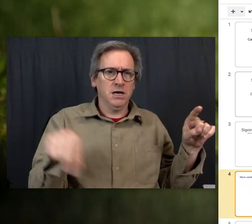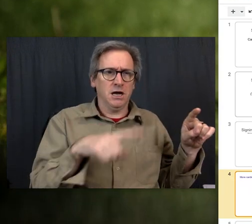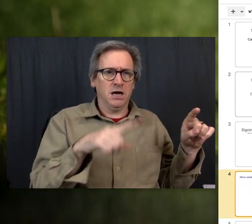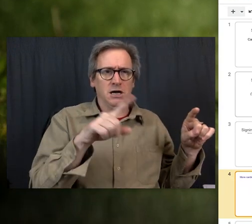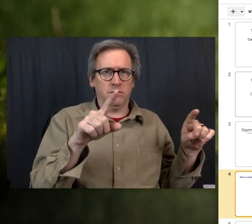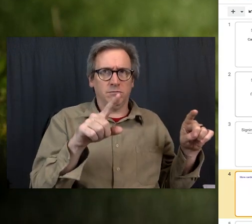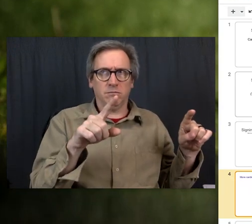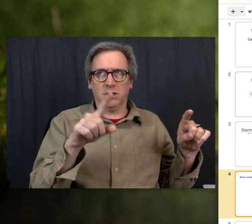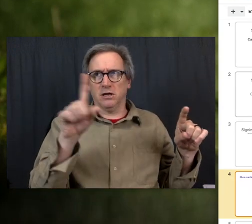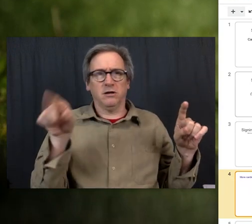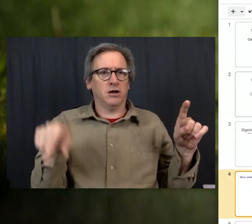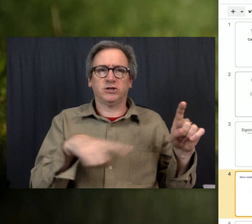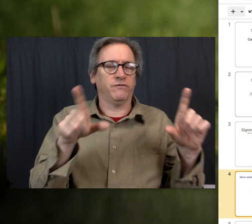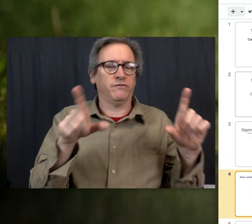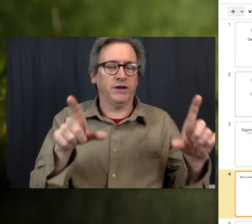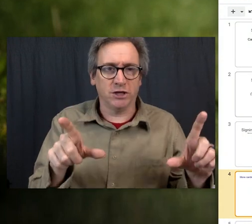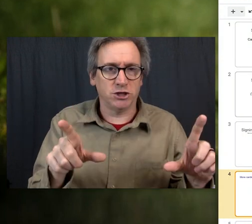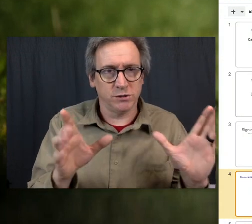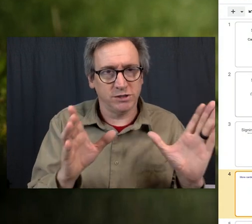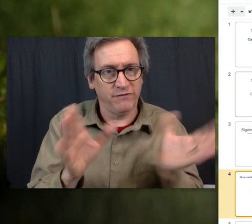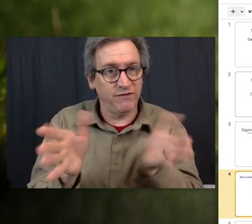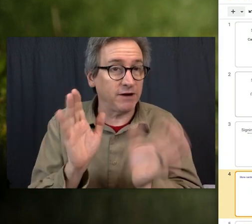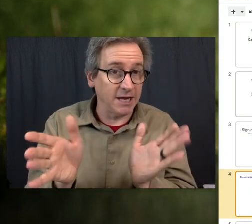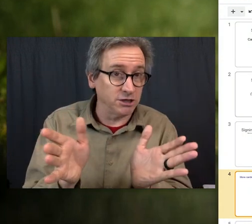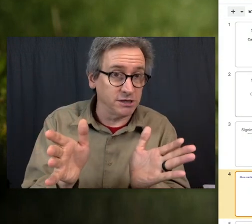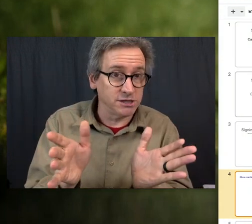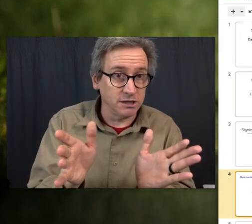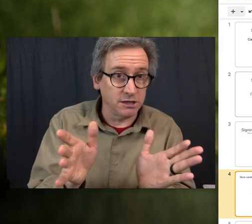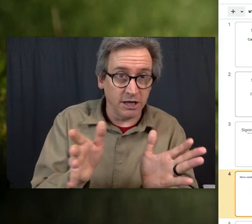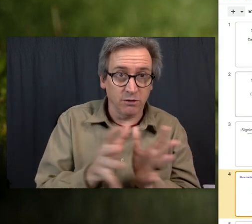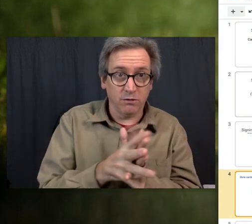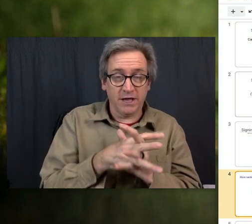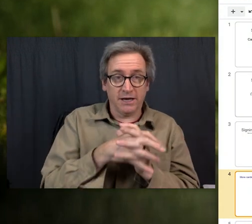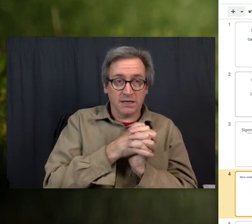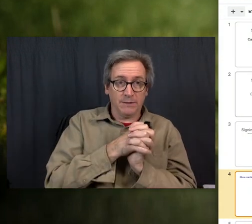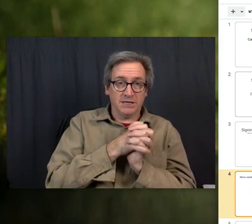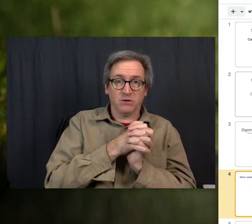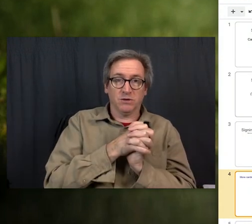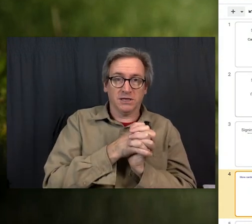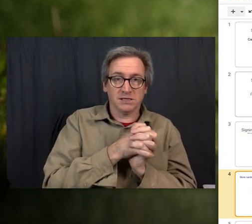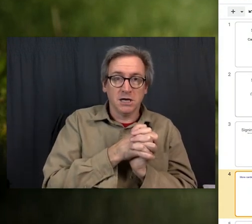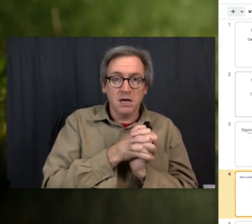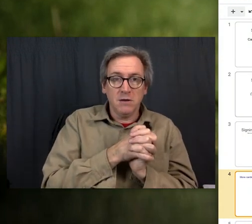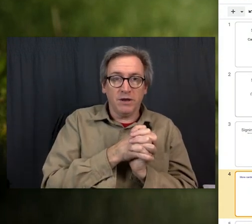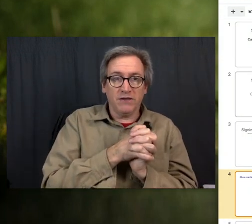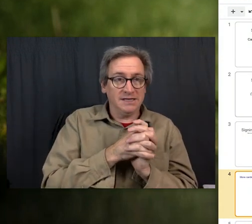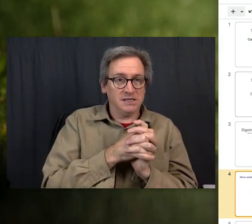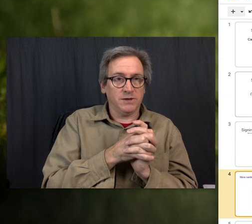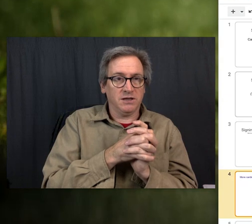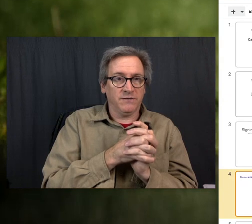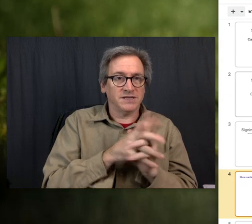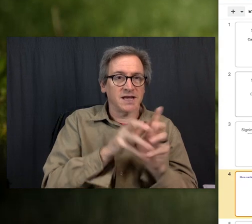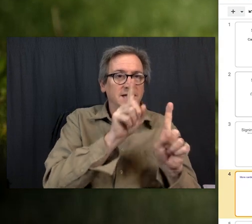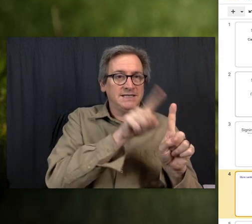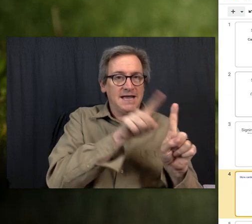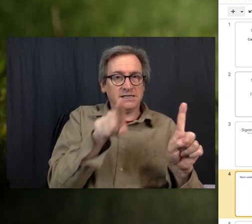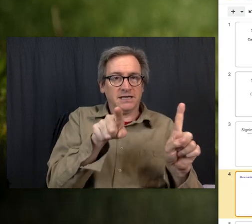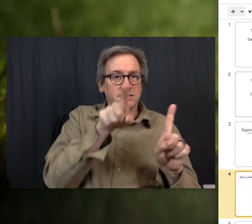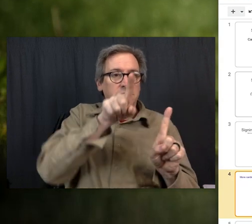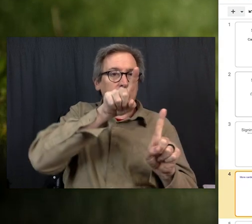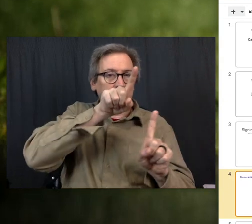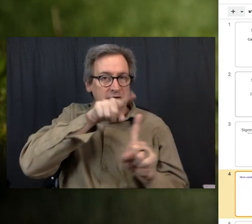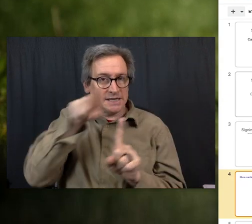see a short video that shows the variations that can be done with this. But the easiest way to think of it is